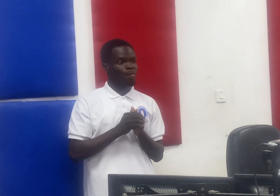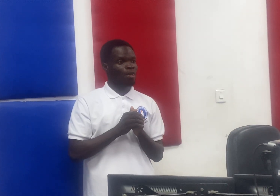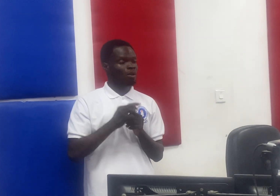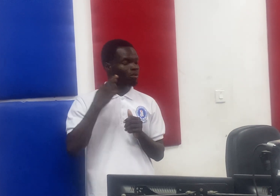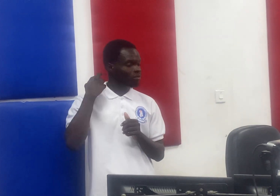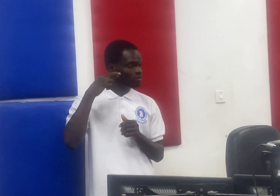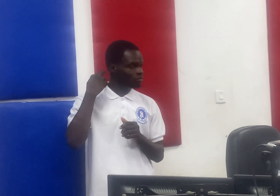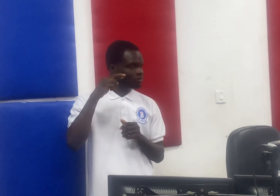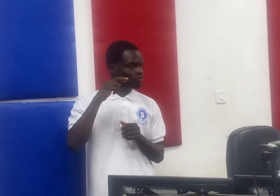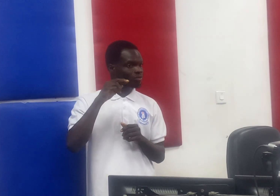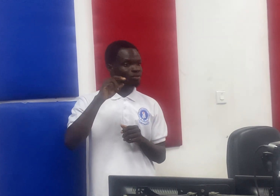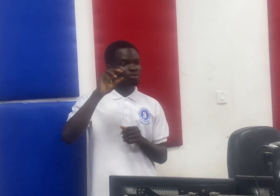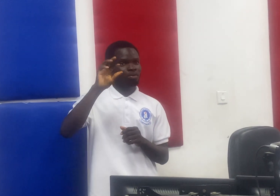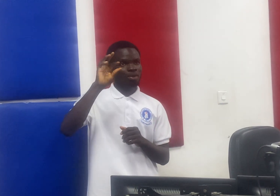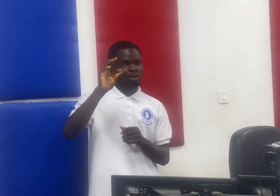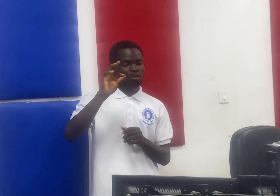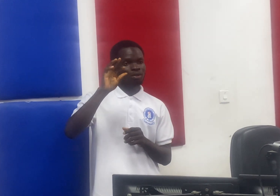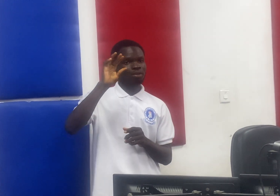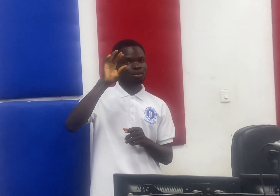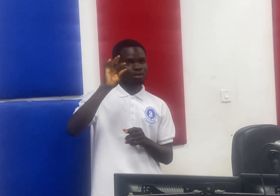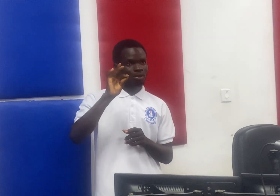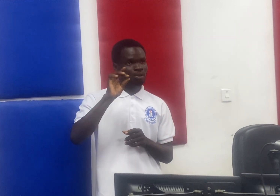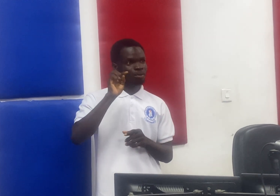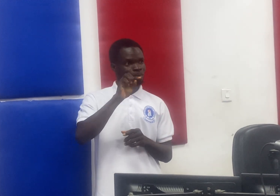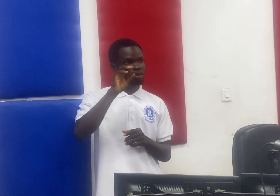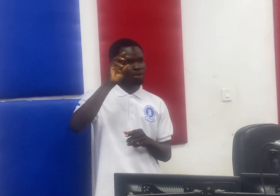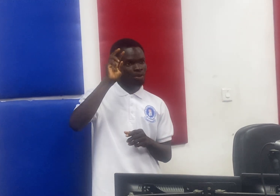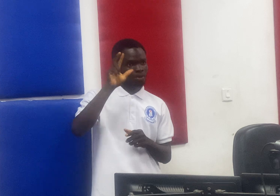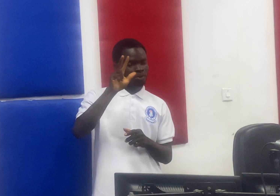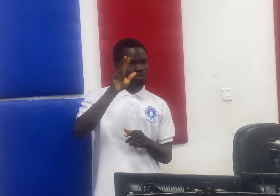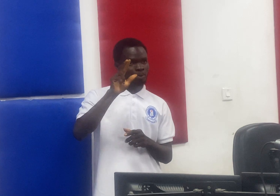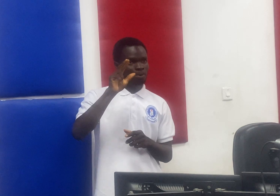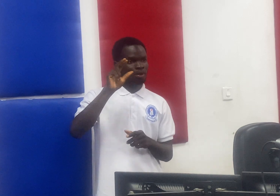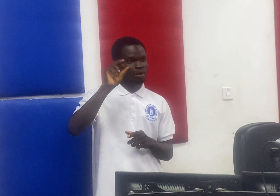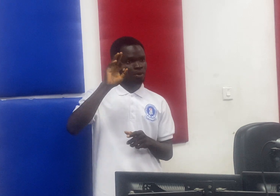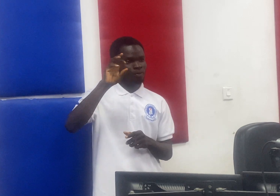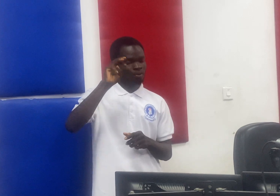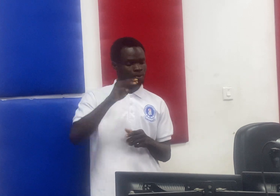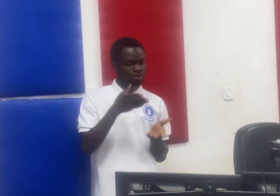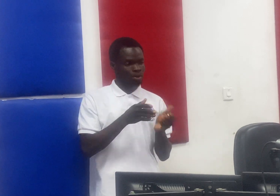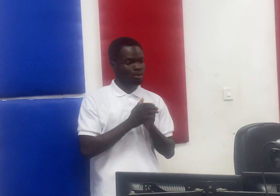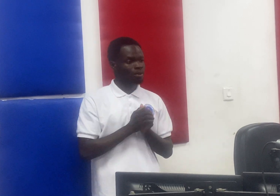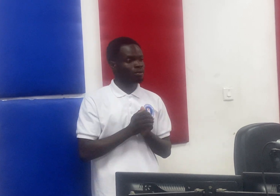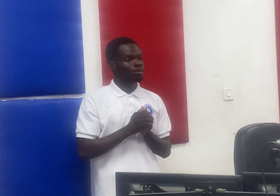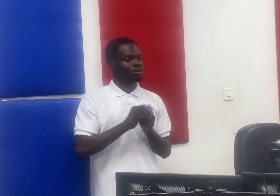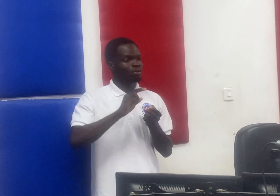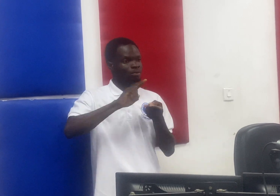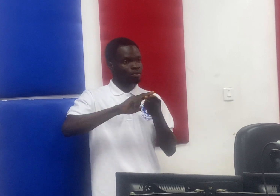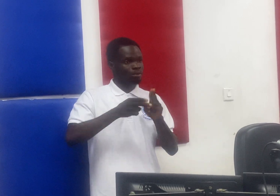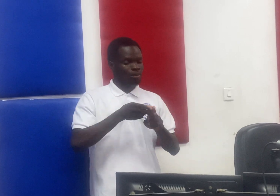Our studio lines are activated and the number is 050 392